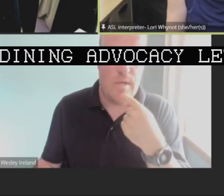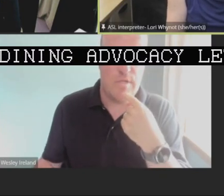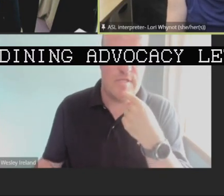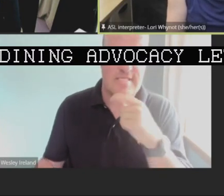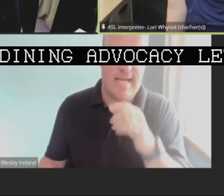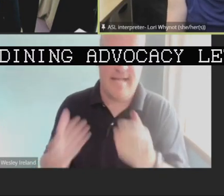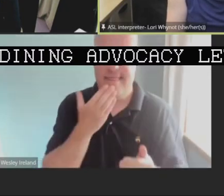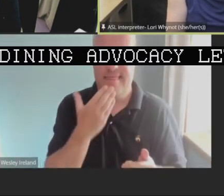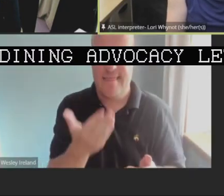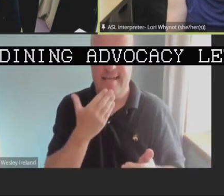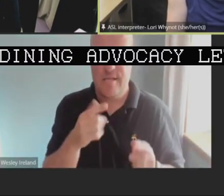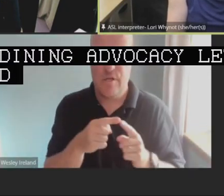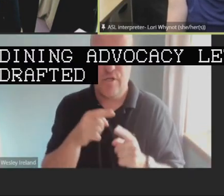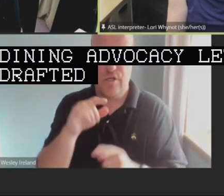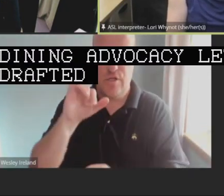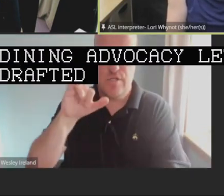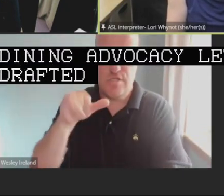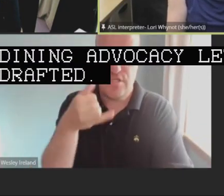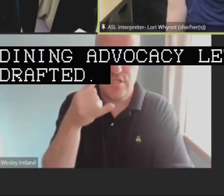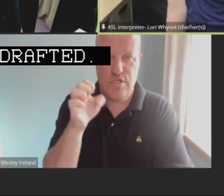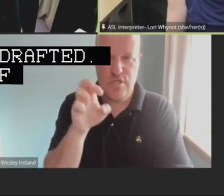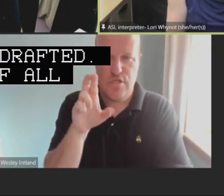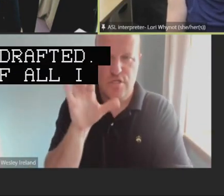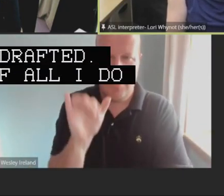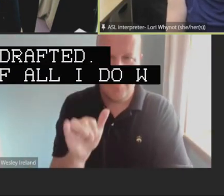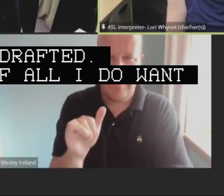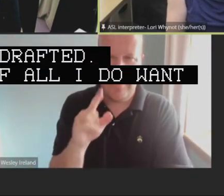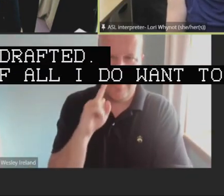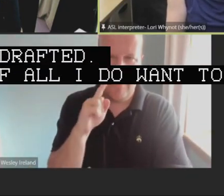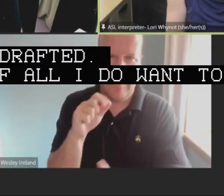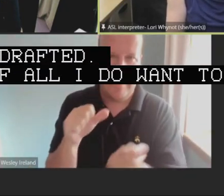So first of all, I do want to say thank you, Jerry,